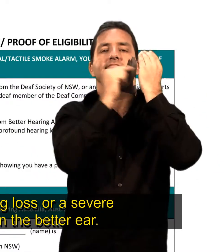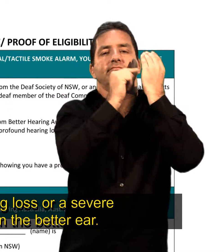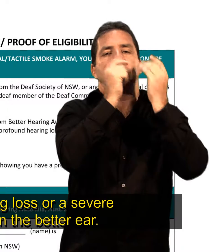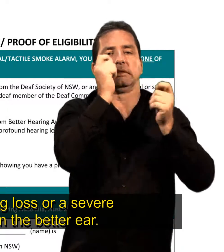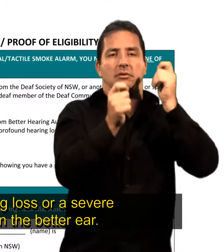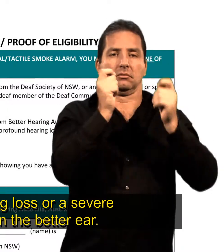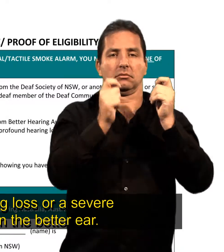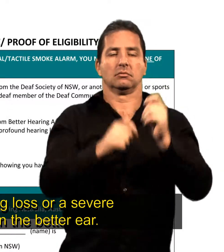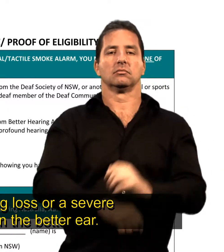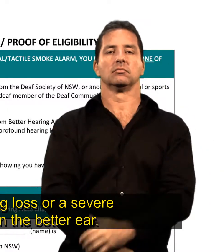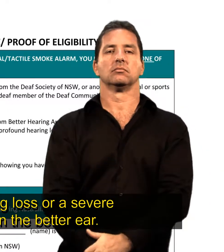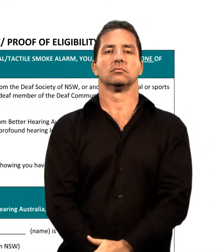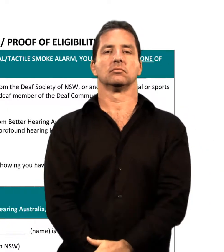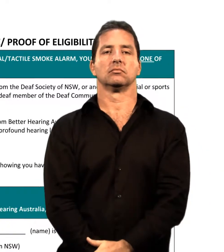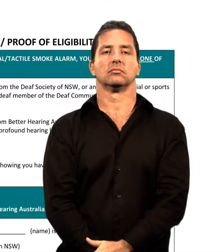ear.